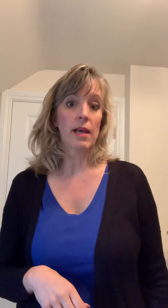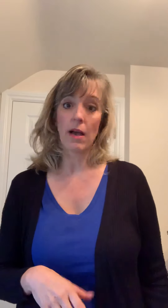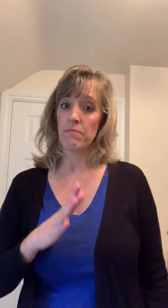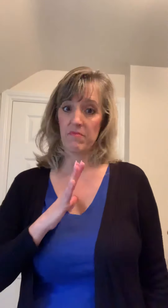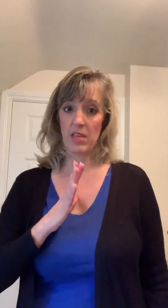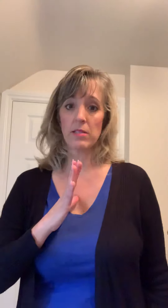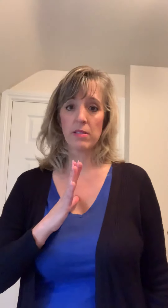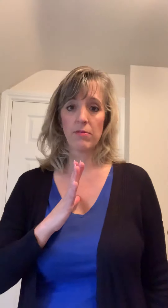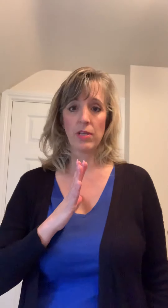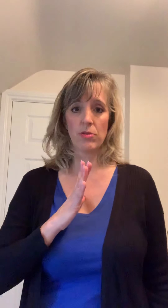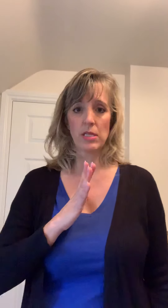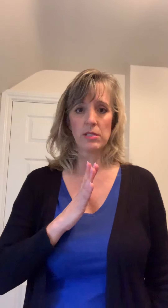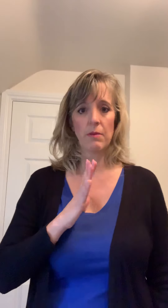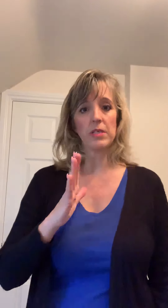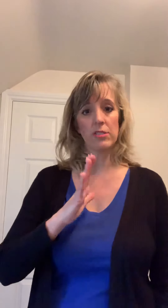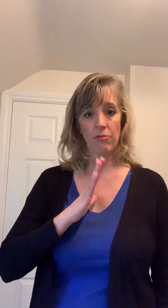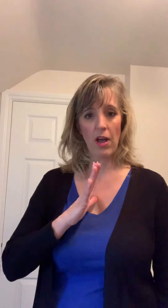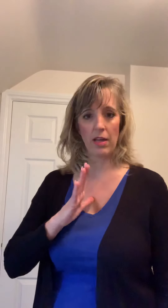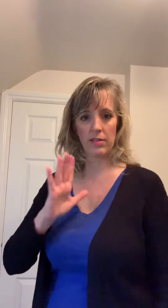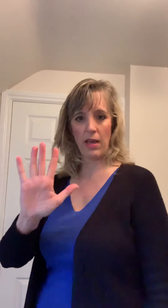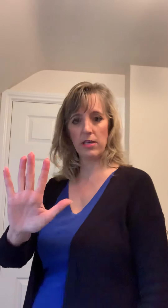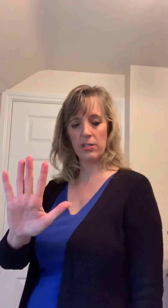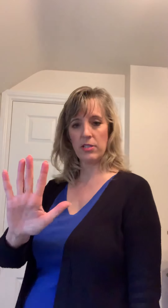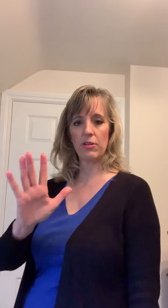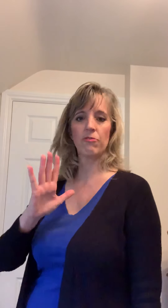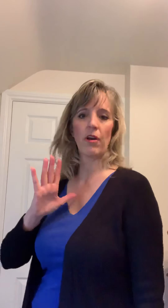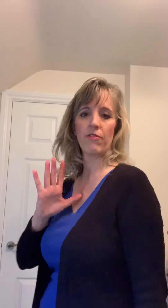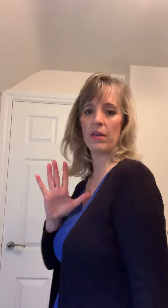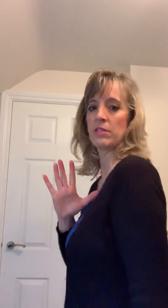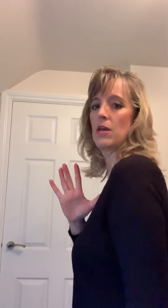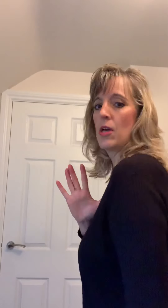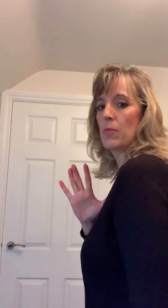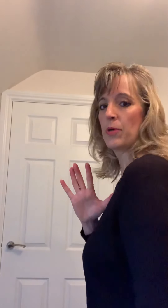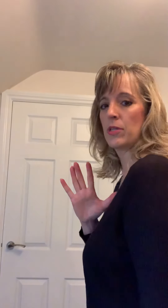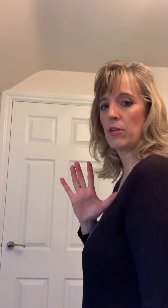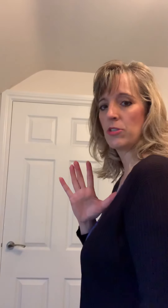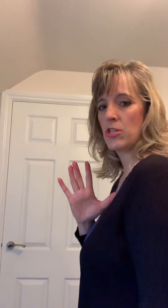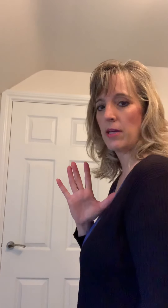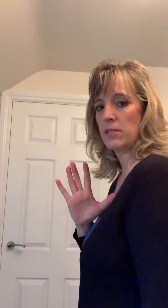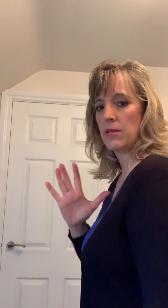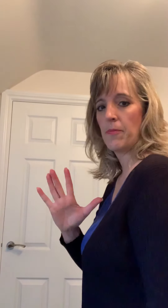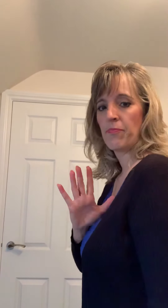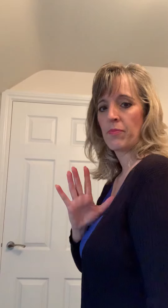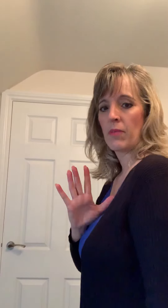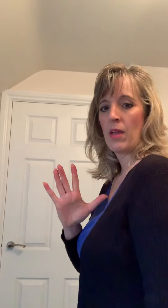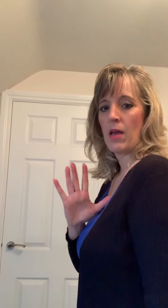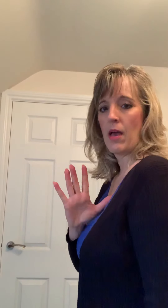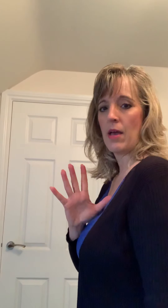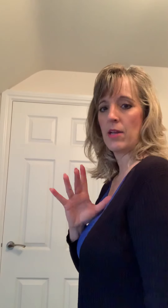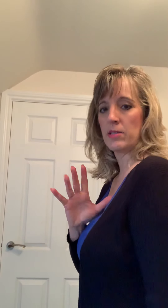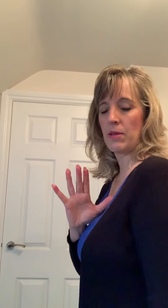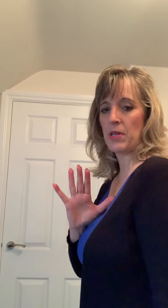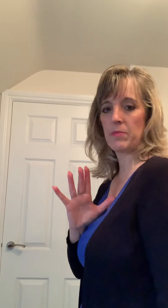I'm this. If they do this, that means they're fine. Okay, so you take your 5 hand, put it on your chest, and sometimes